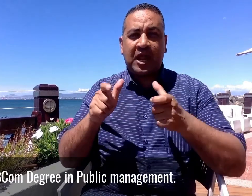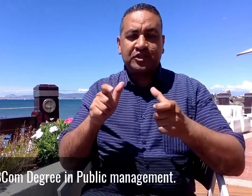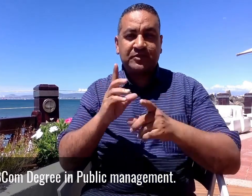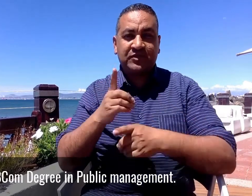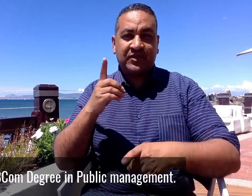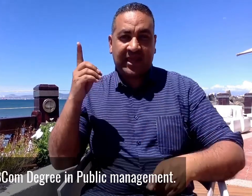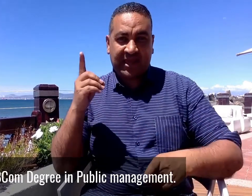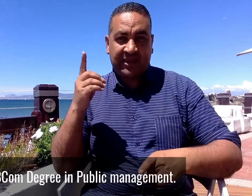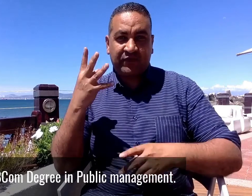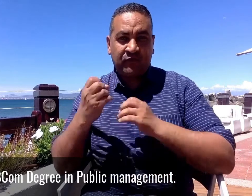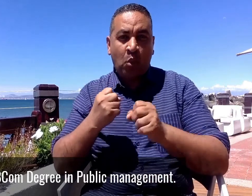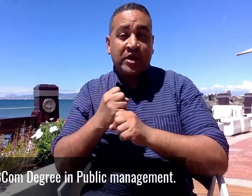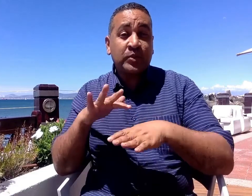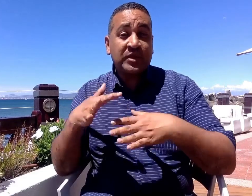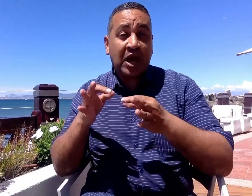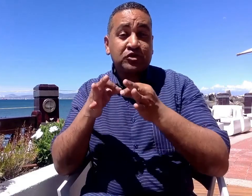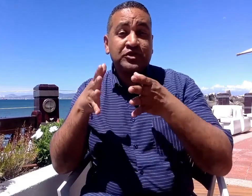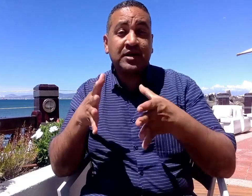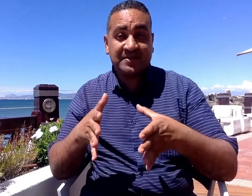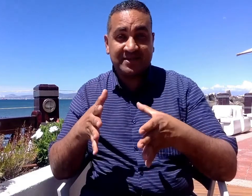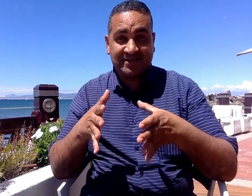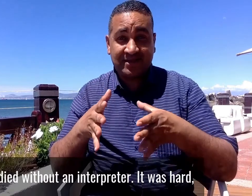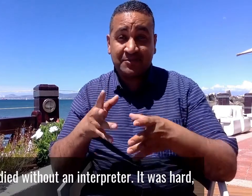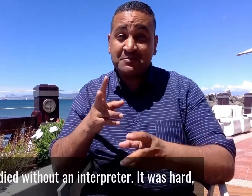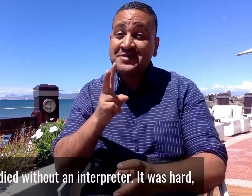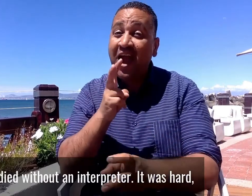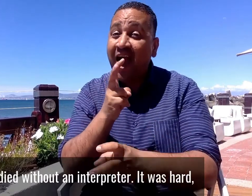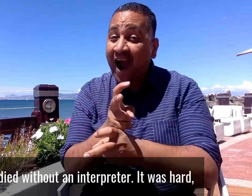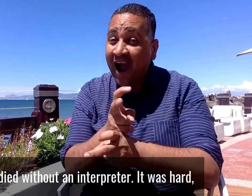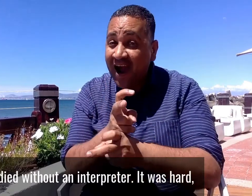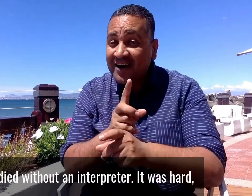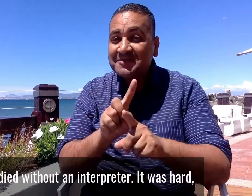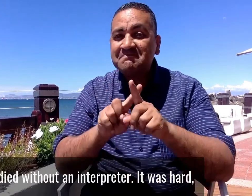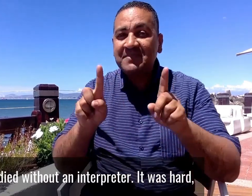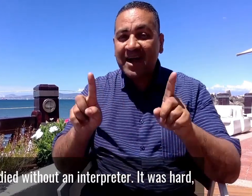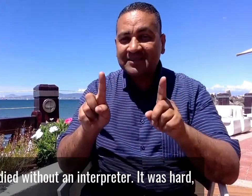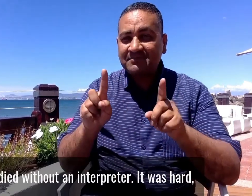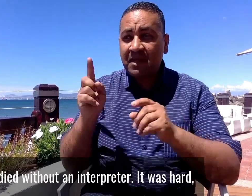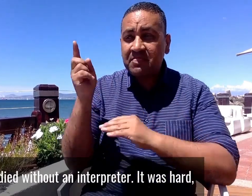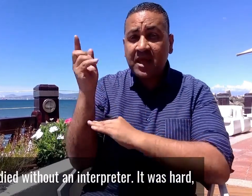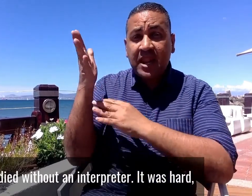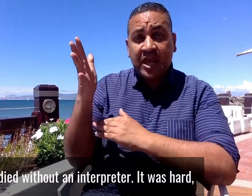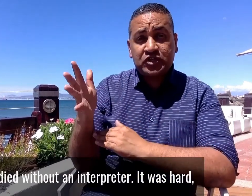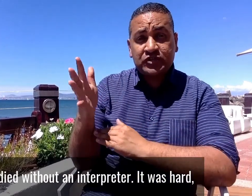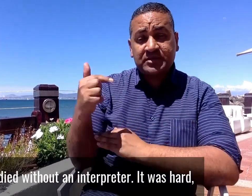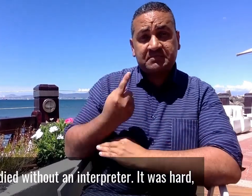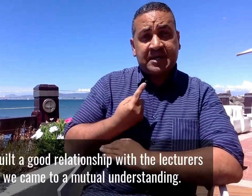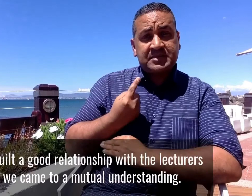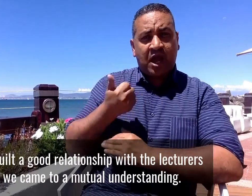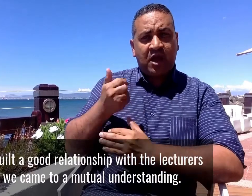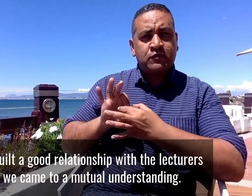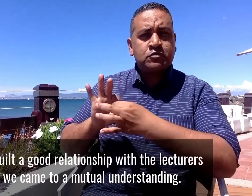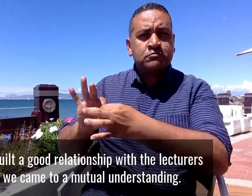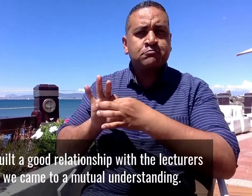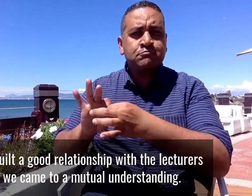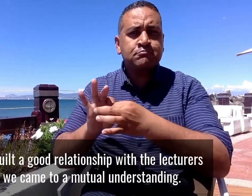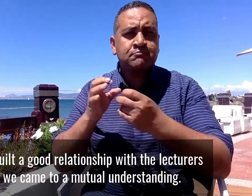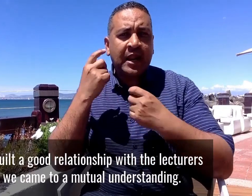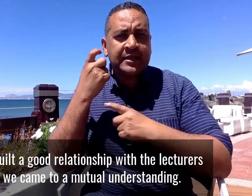I studied without an interpreter, It was hard, but I built a good relationship